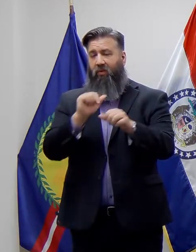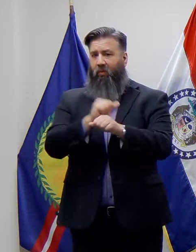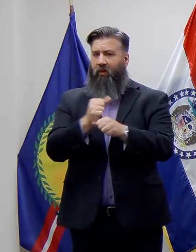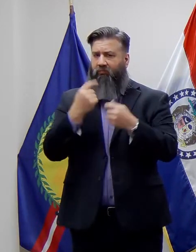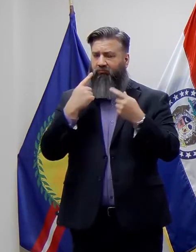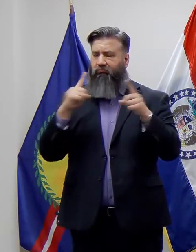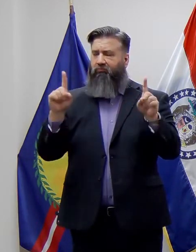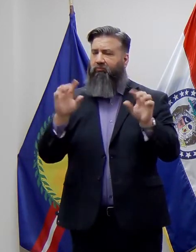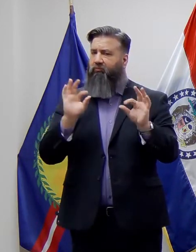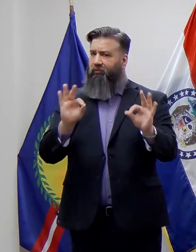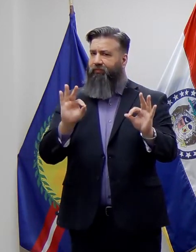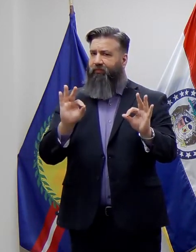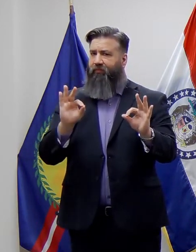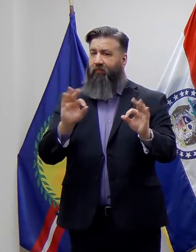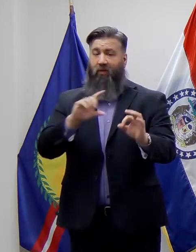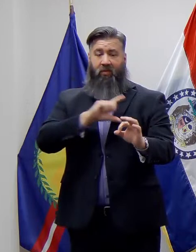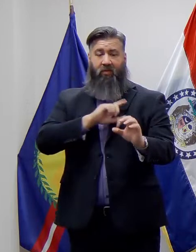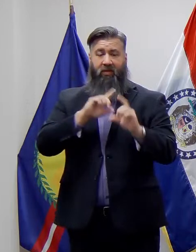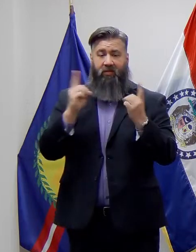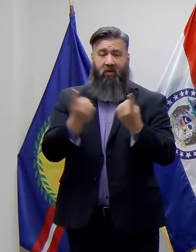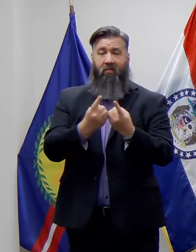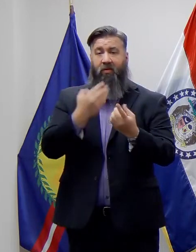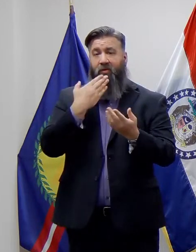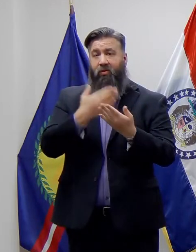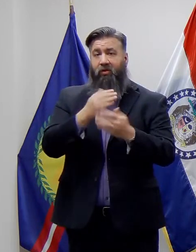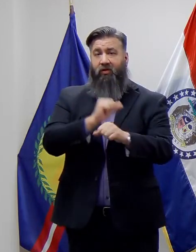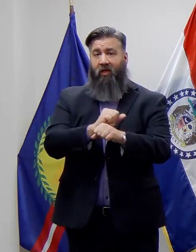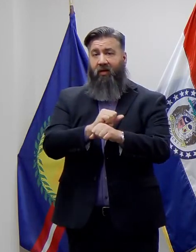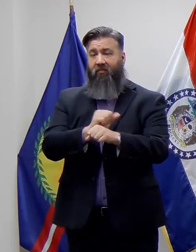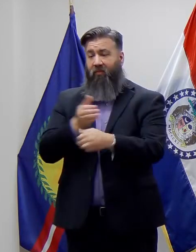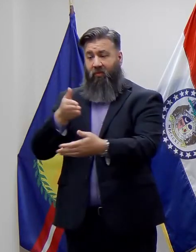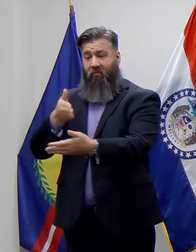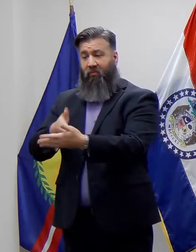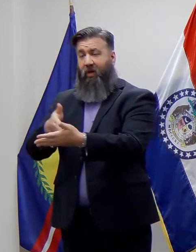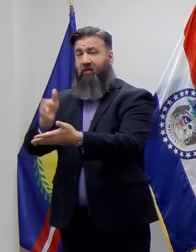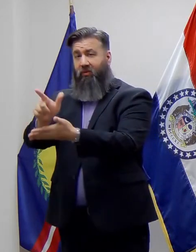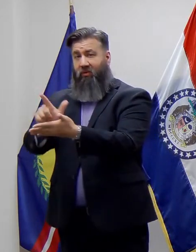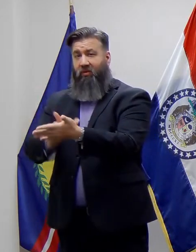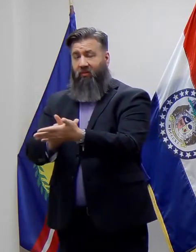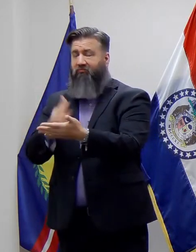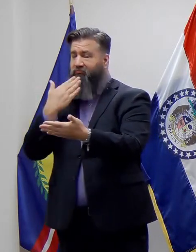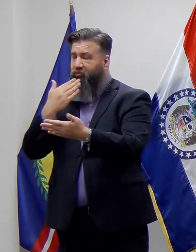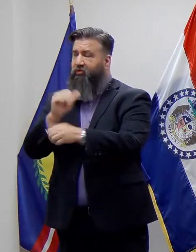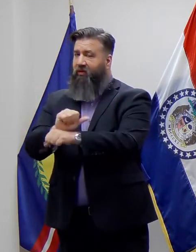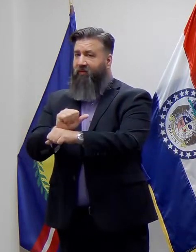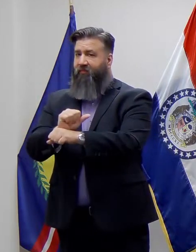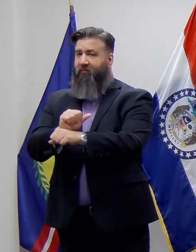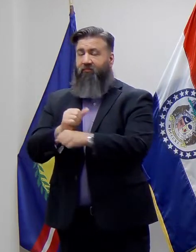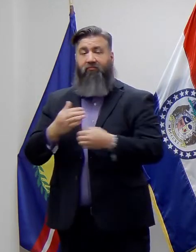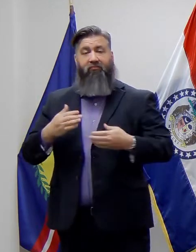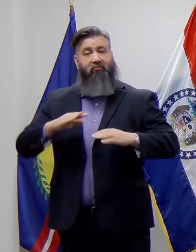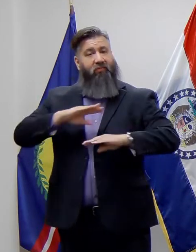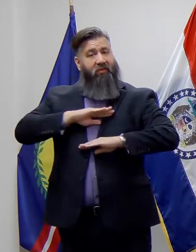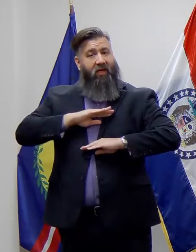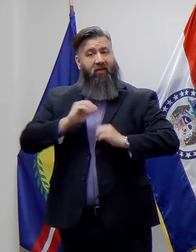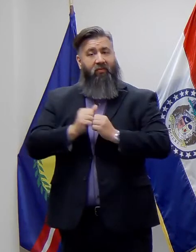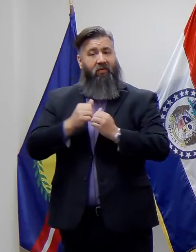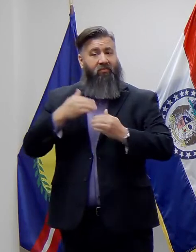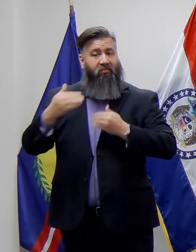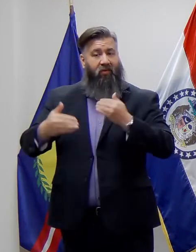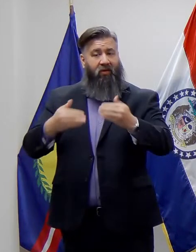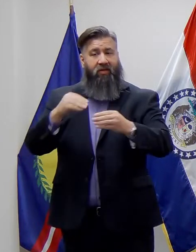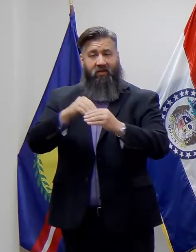well. Our police department is doing a good job. Prosecuting attorney is doing a good job. We're happy with the progress we're making in the jail,